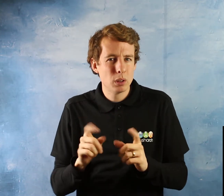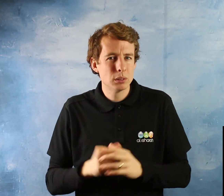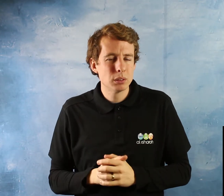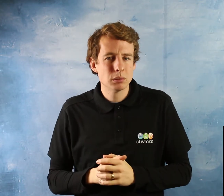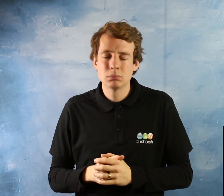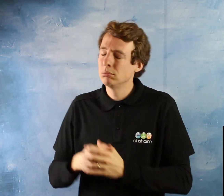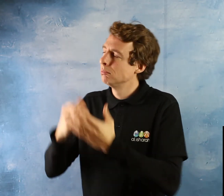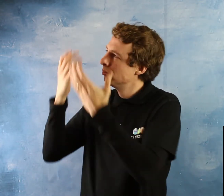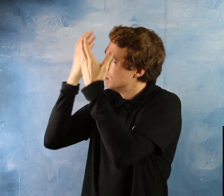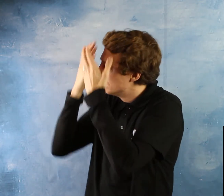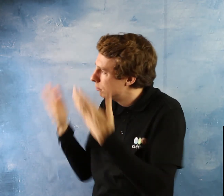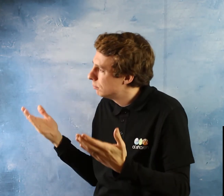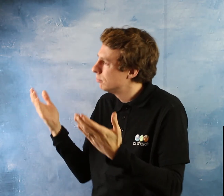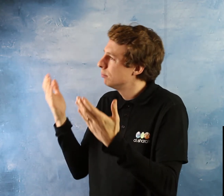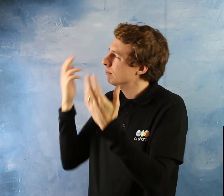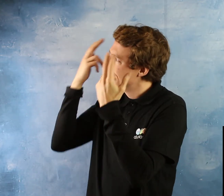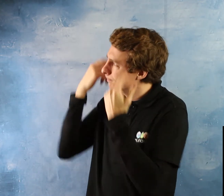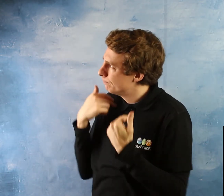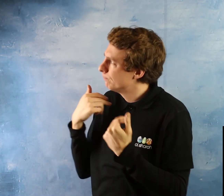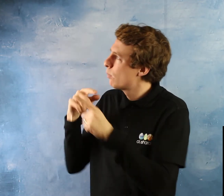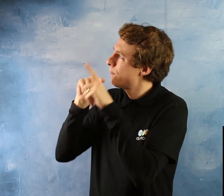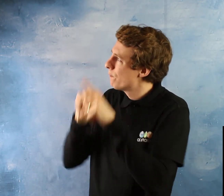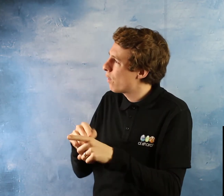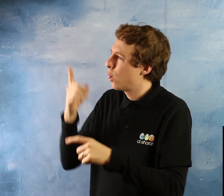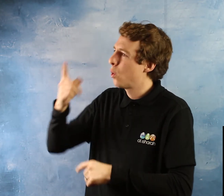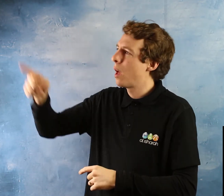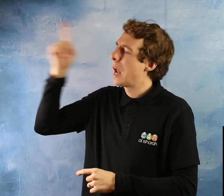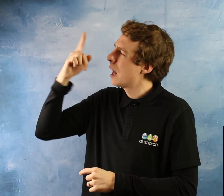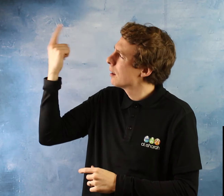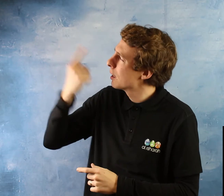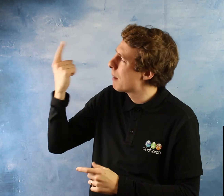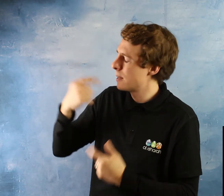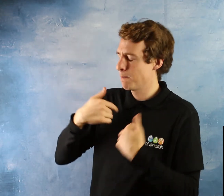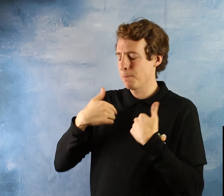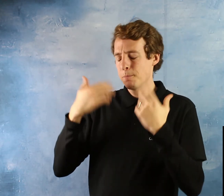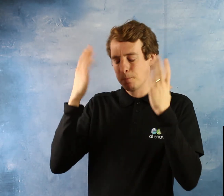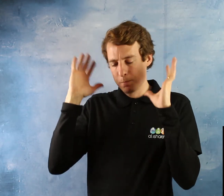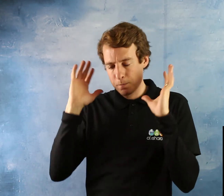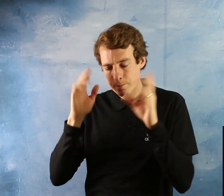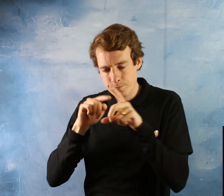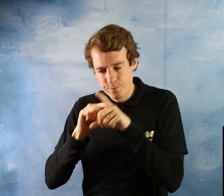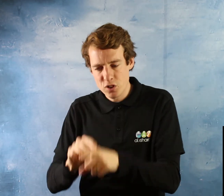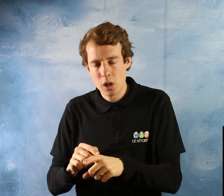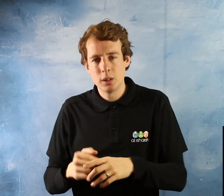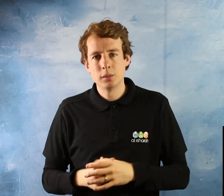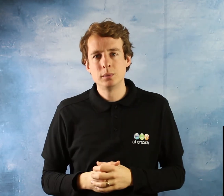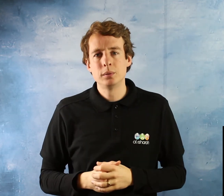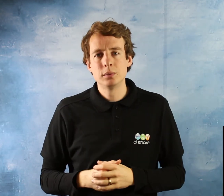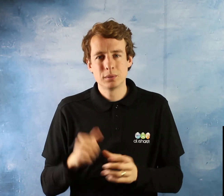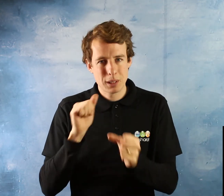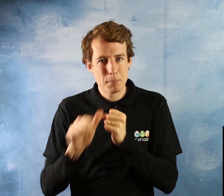and not to disobey Allah. This is the best kind of deed. And the best form of worship is